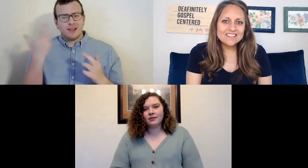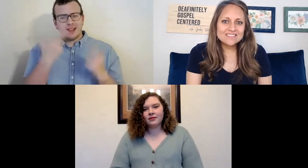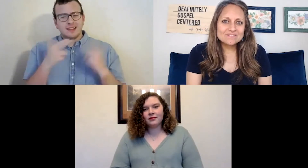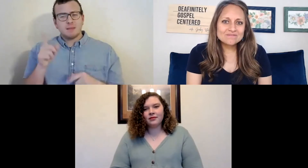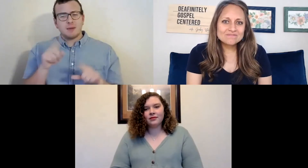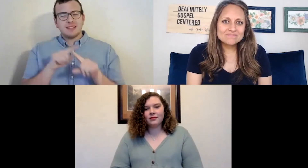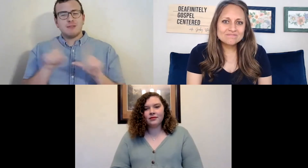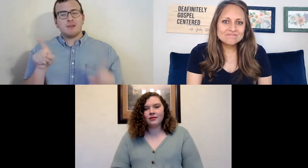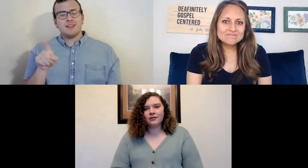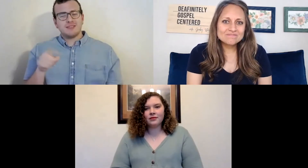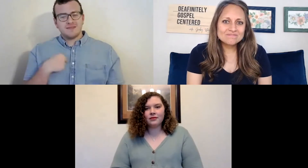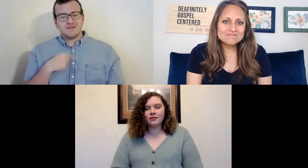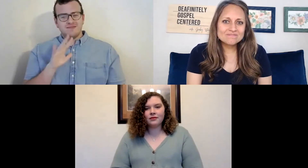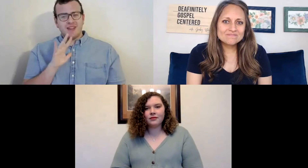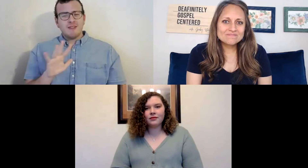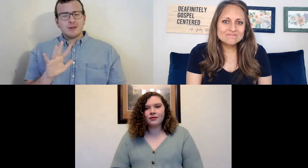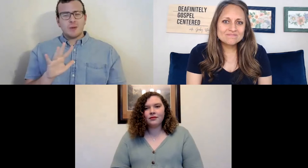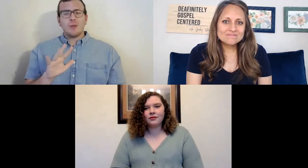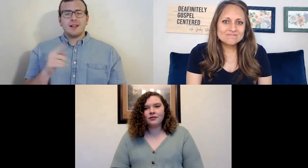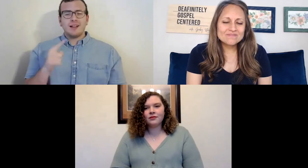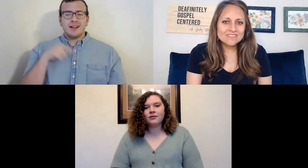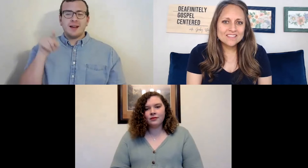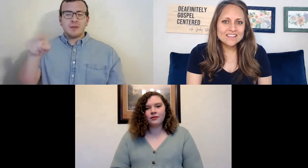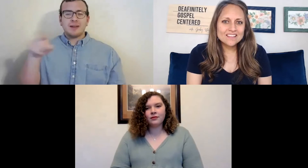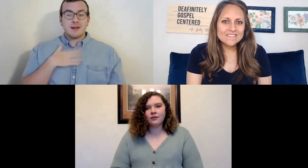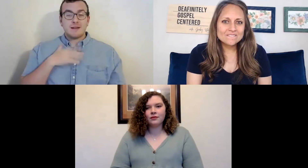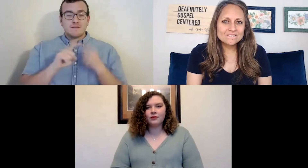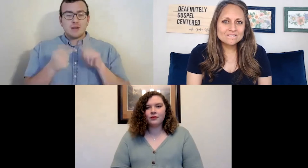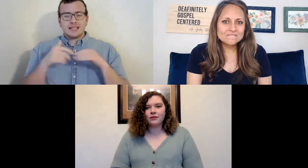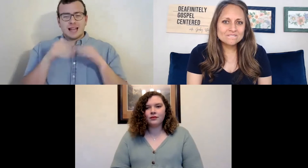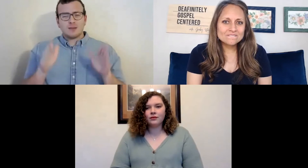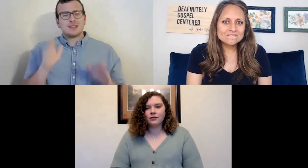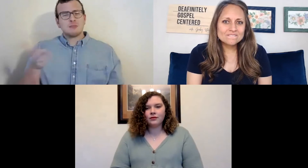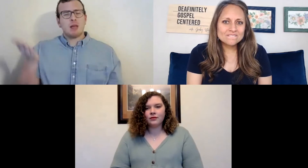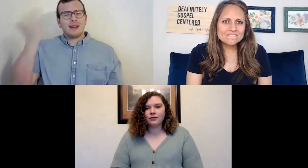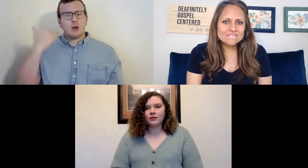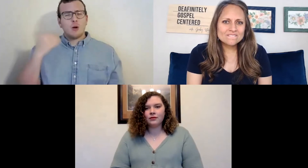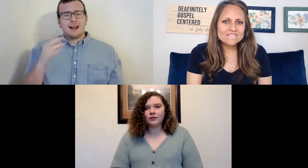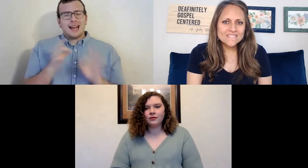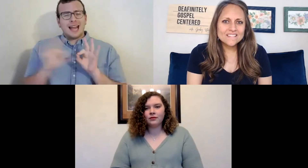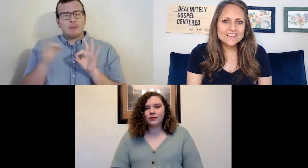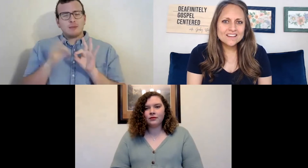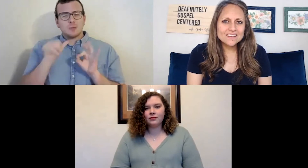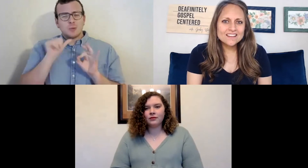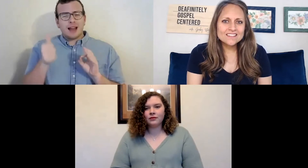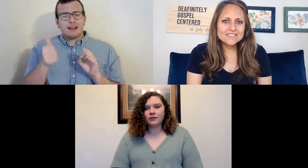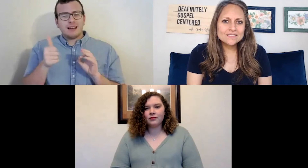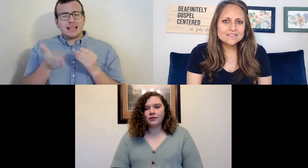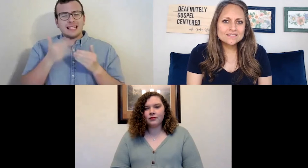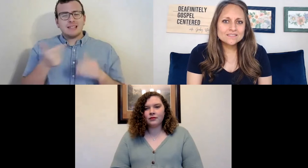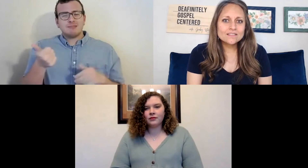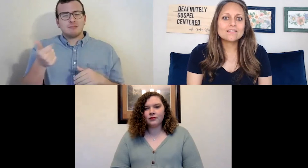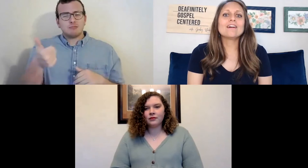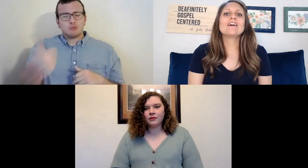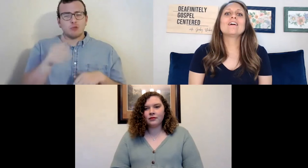too was when I was 5, because I was at my friend's house a long time ago. Because captioning wasn't easy to actually turn on the TV. Now